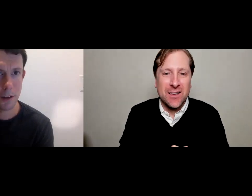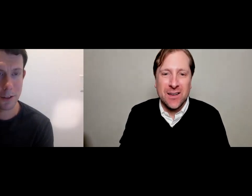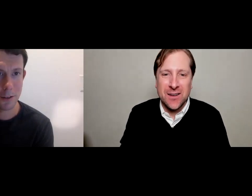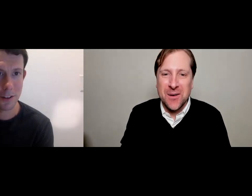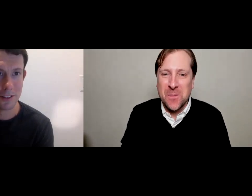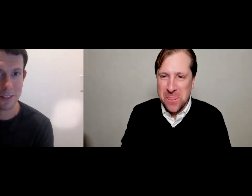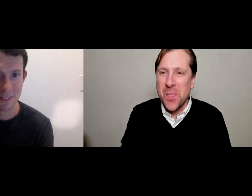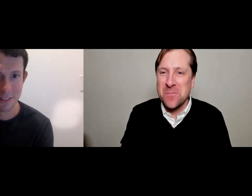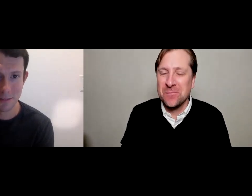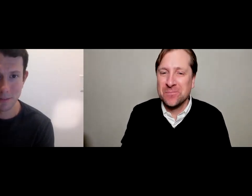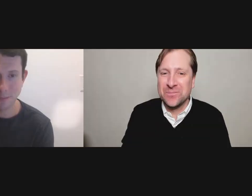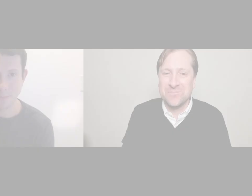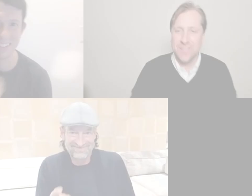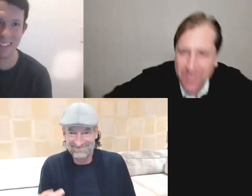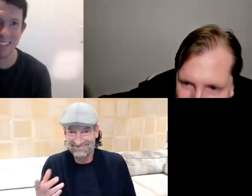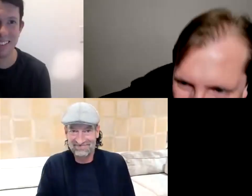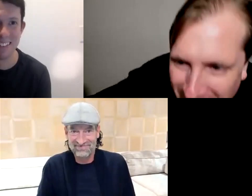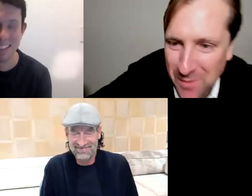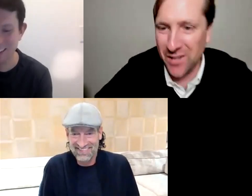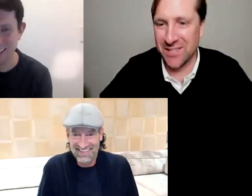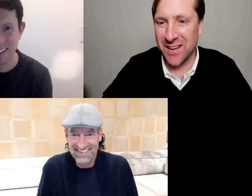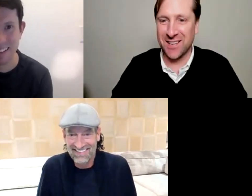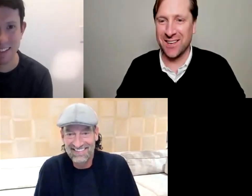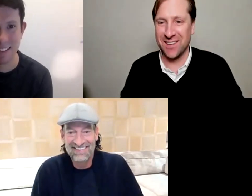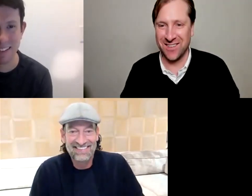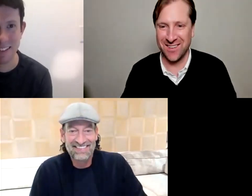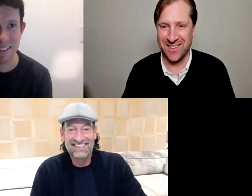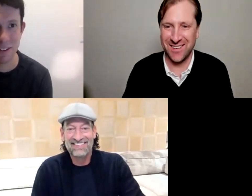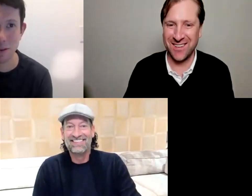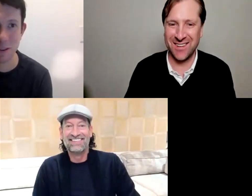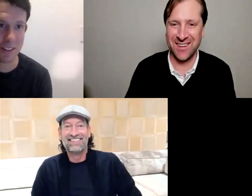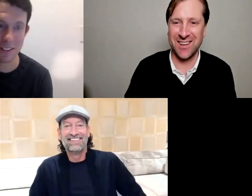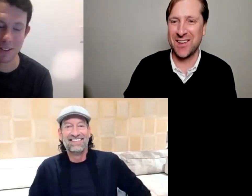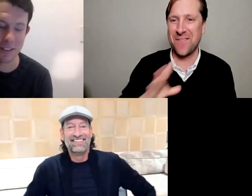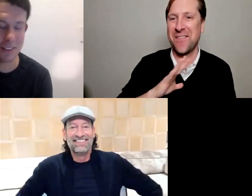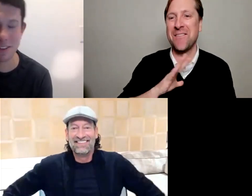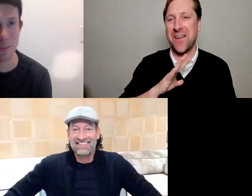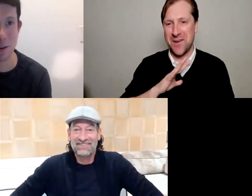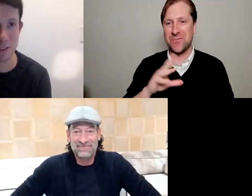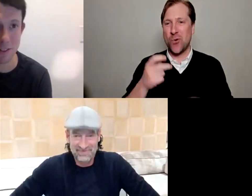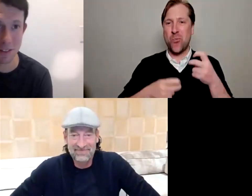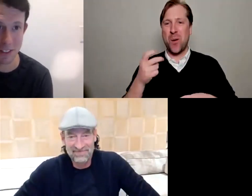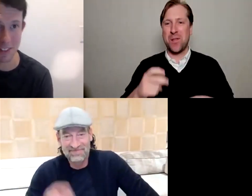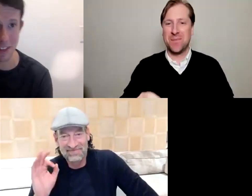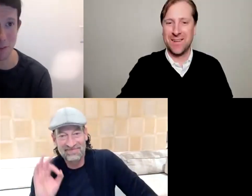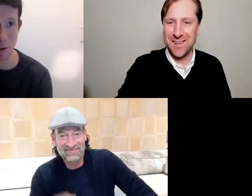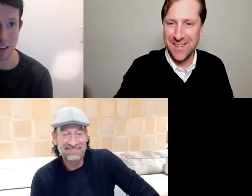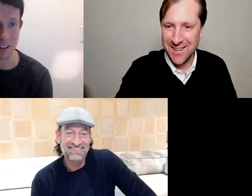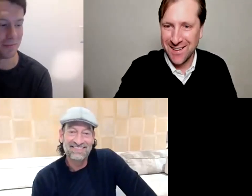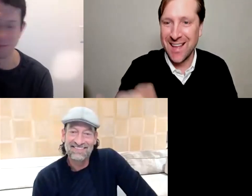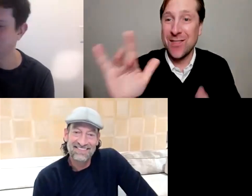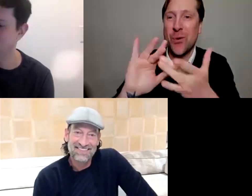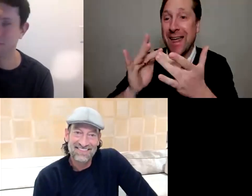Might've lost Troy. This is Troy. I apologize. No worries. No, it's the perks of doing this